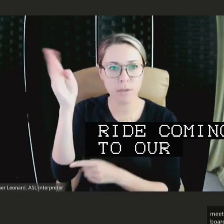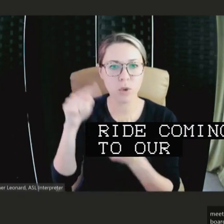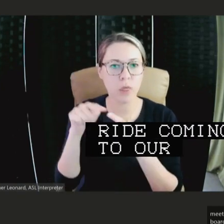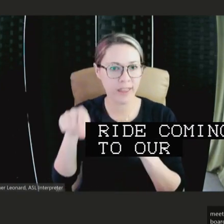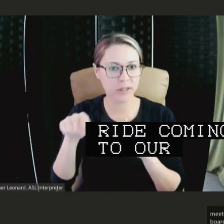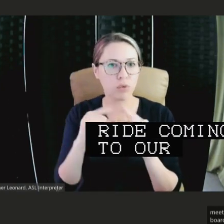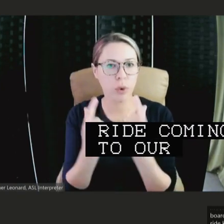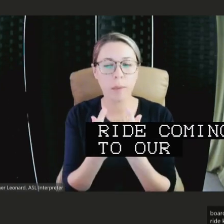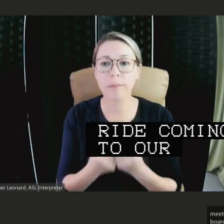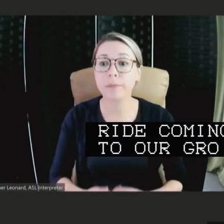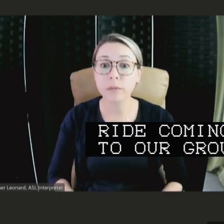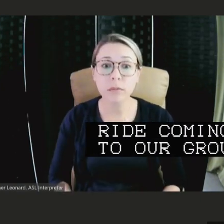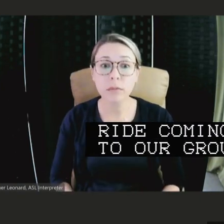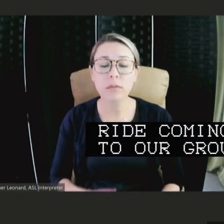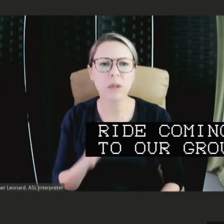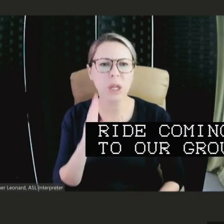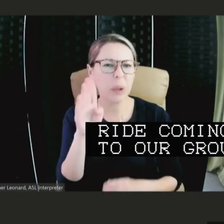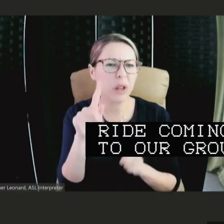to finish out